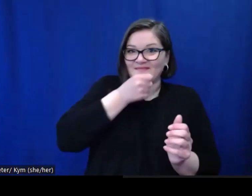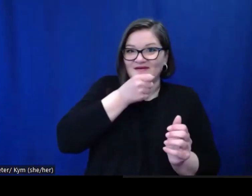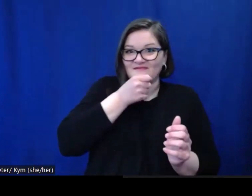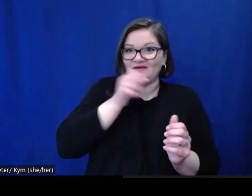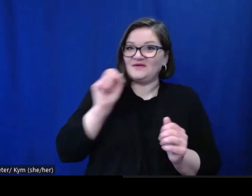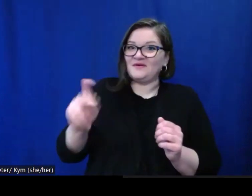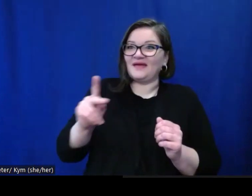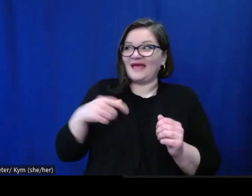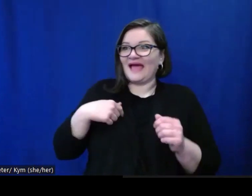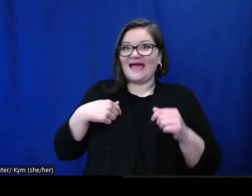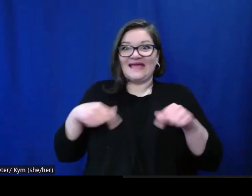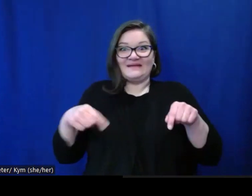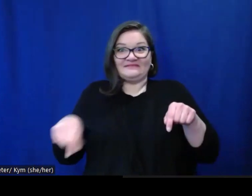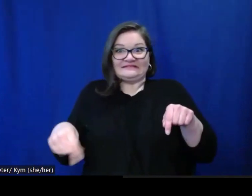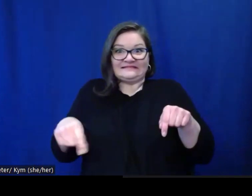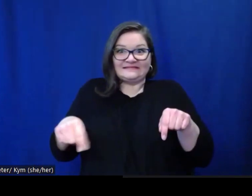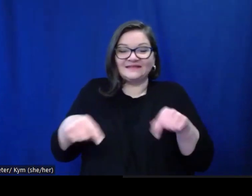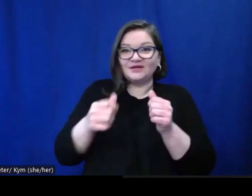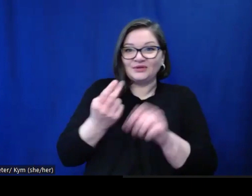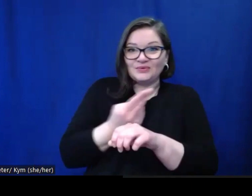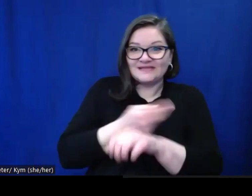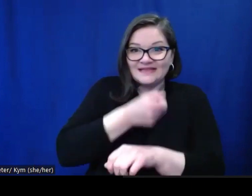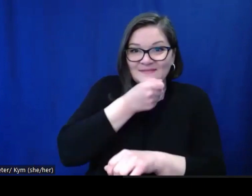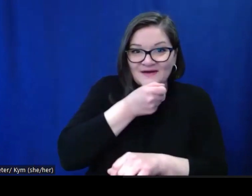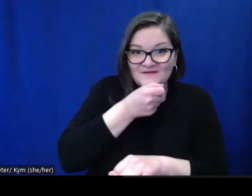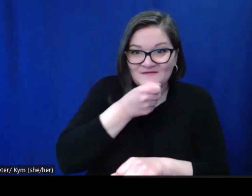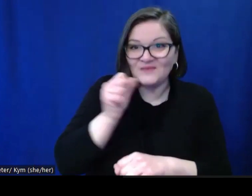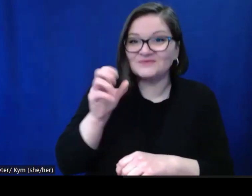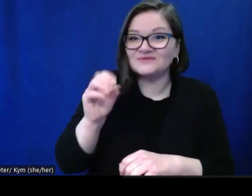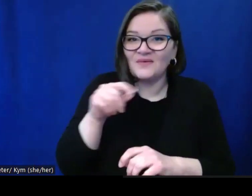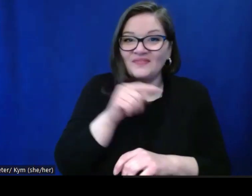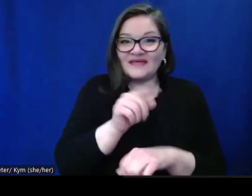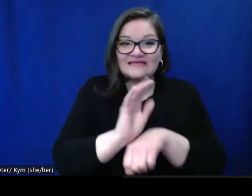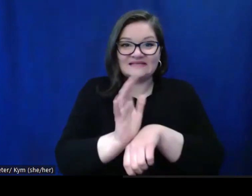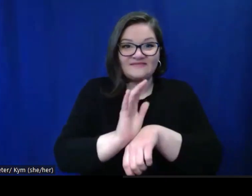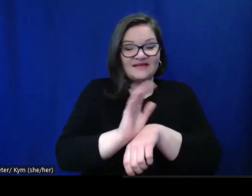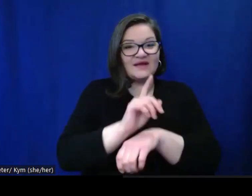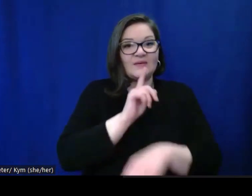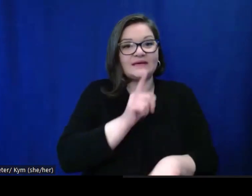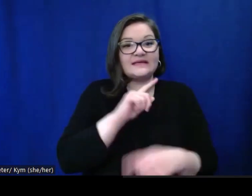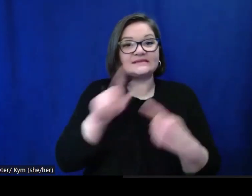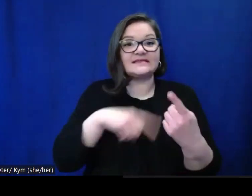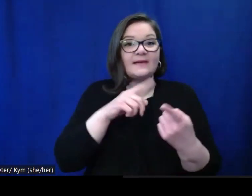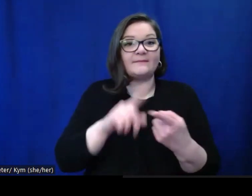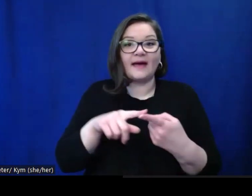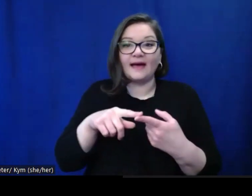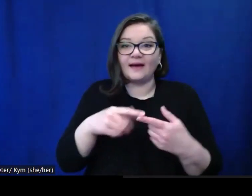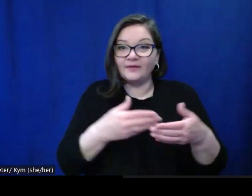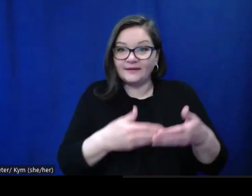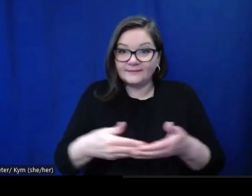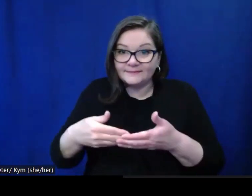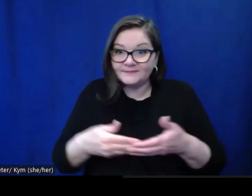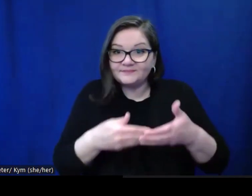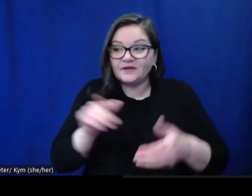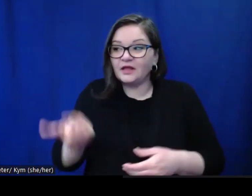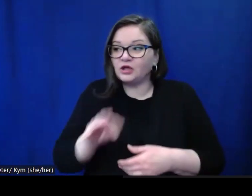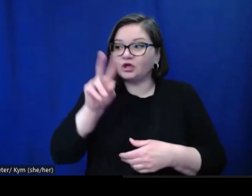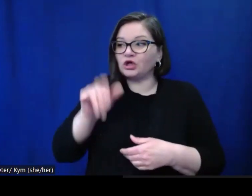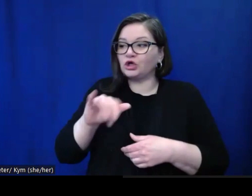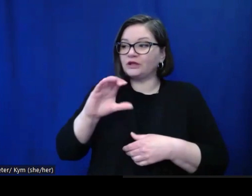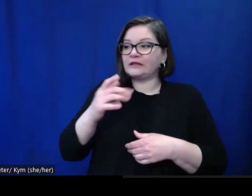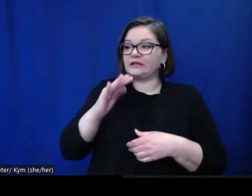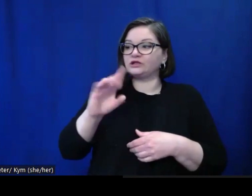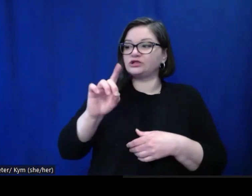me speaking on a mic. So this video here is about infant early childhood trauma